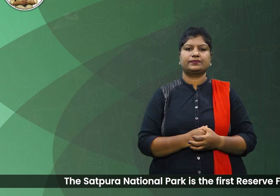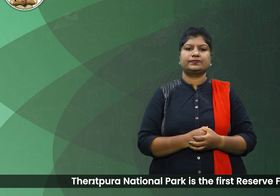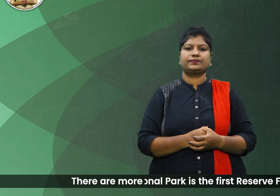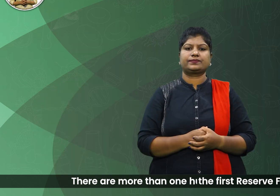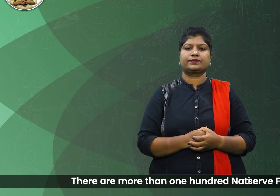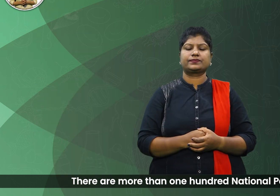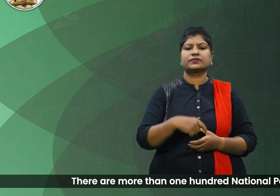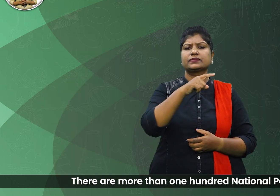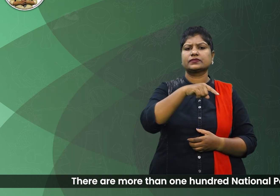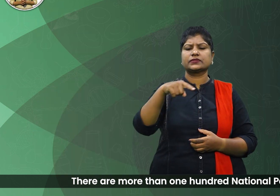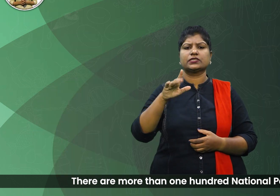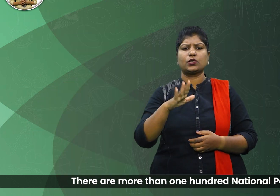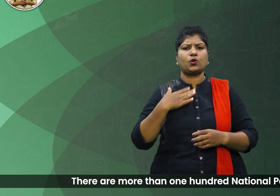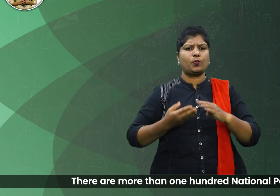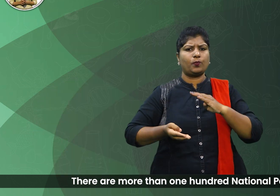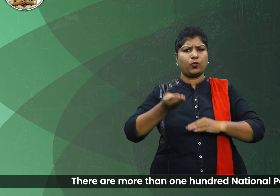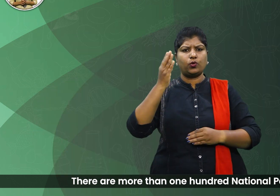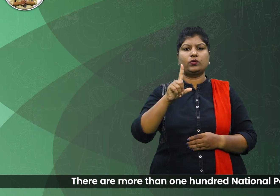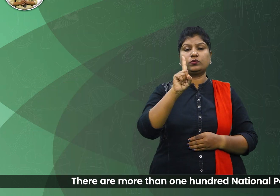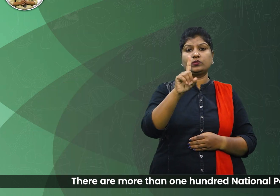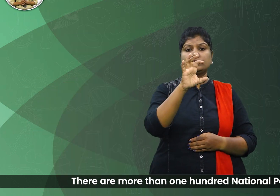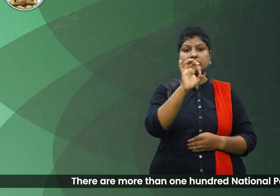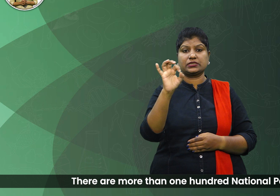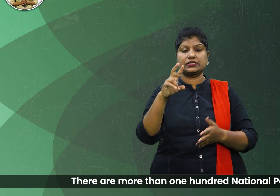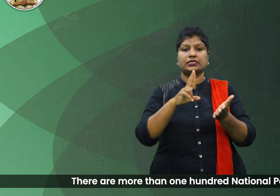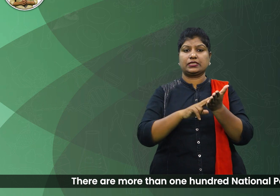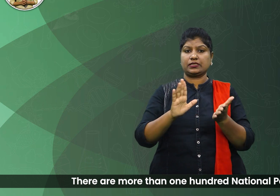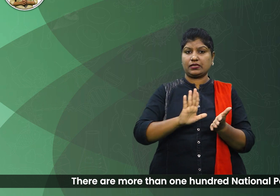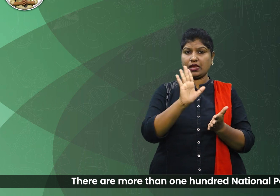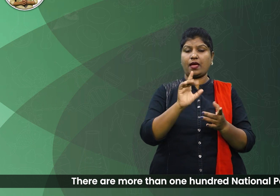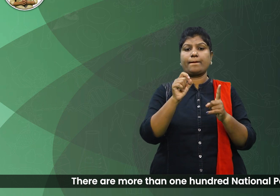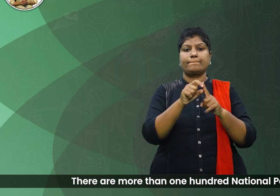There are more than 100 national parks in India.